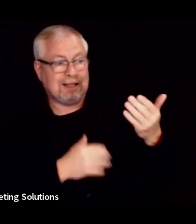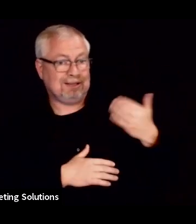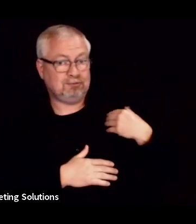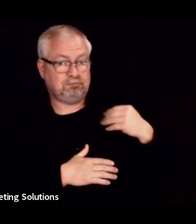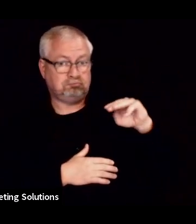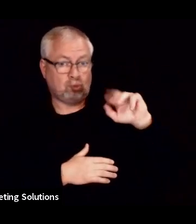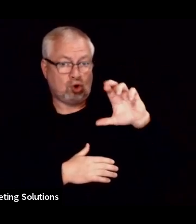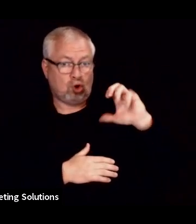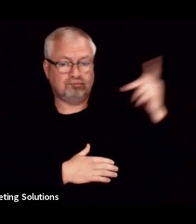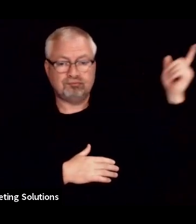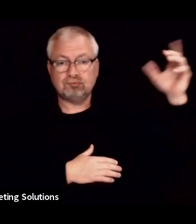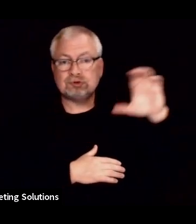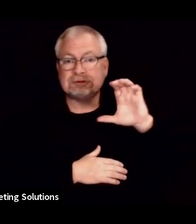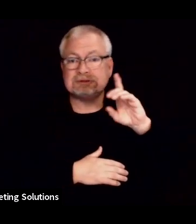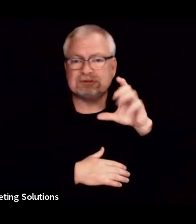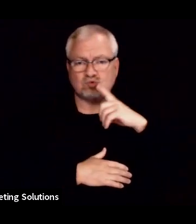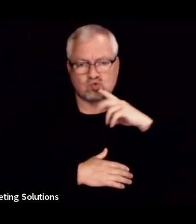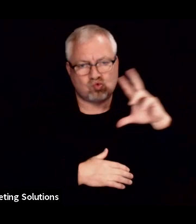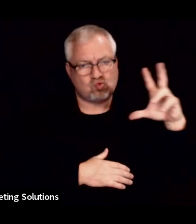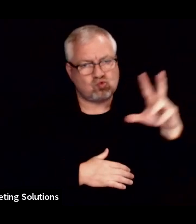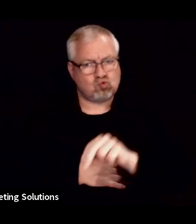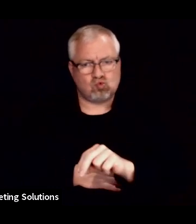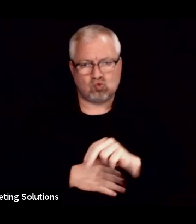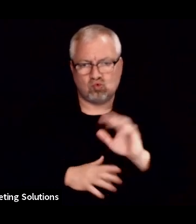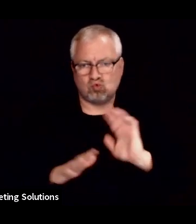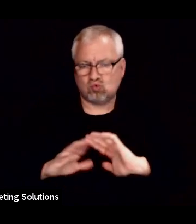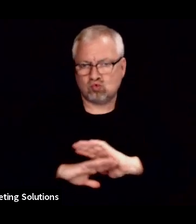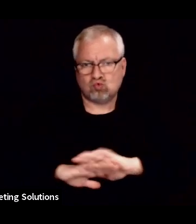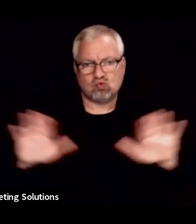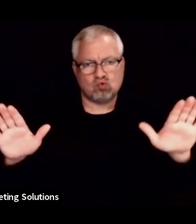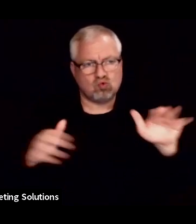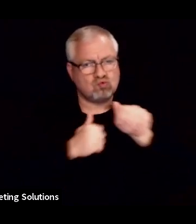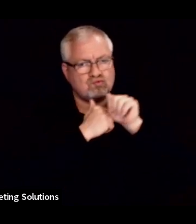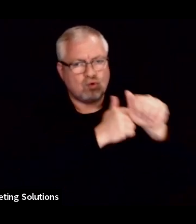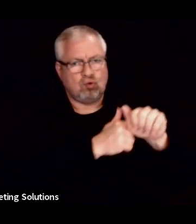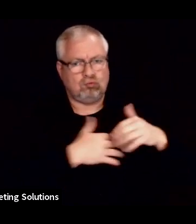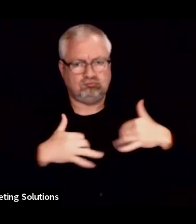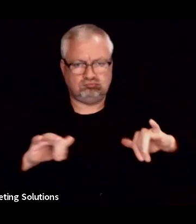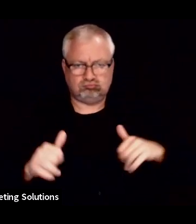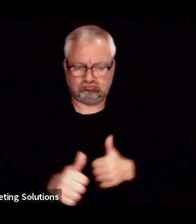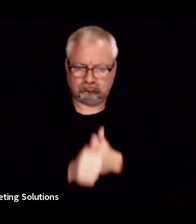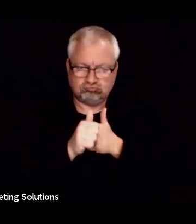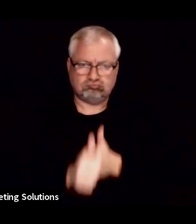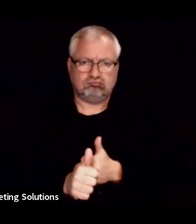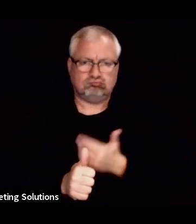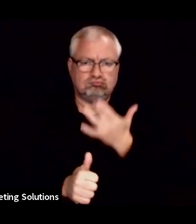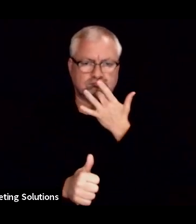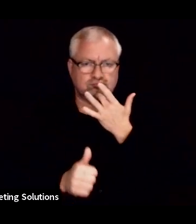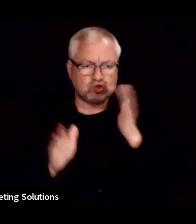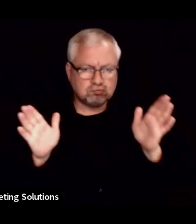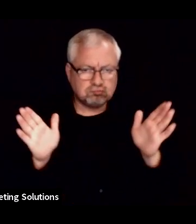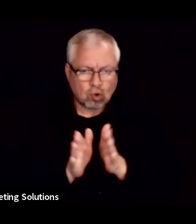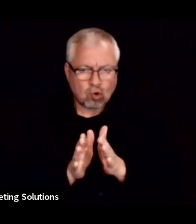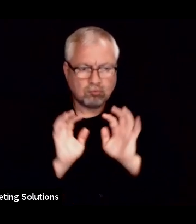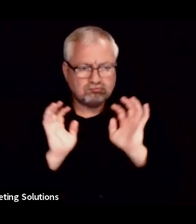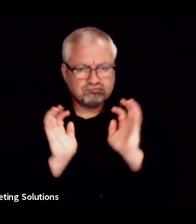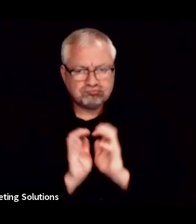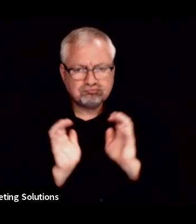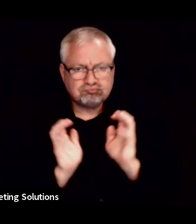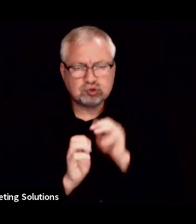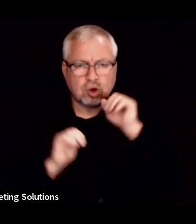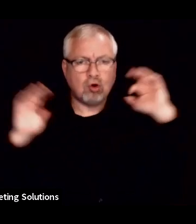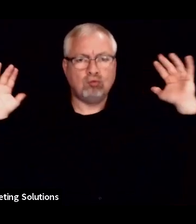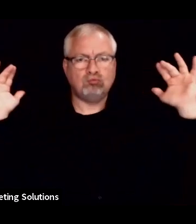very much kind of in keeping with our own, a strong preference for small gatherings and mostly outdoors, and